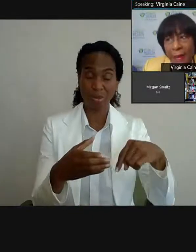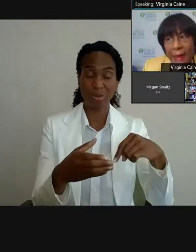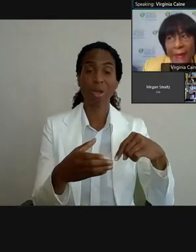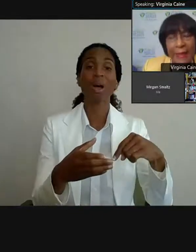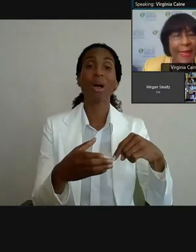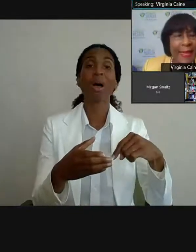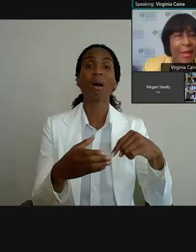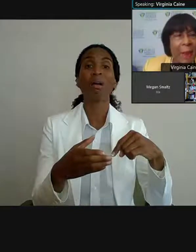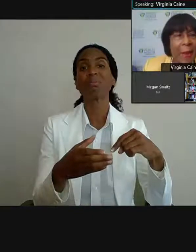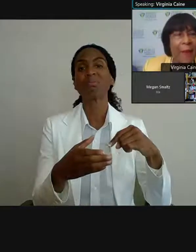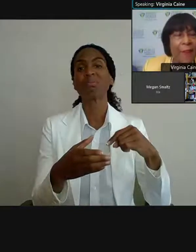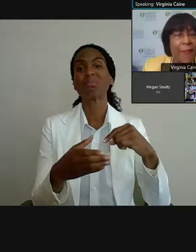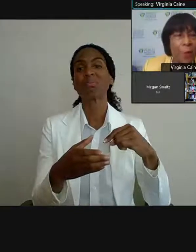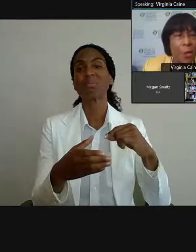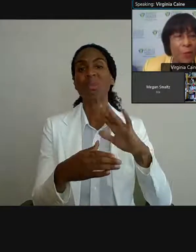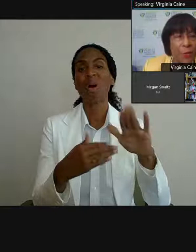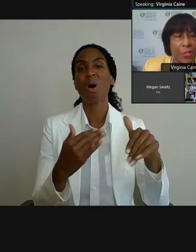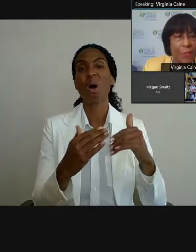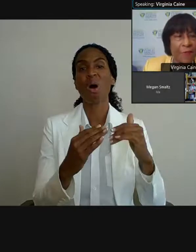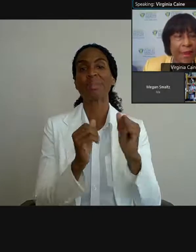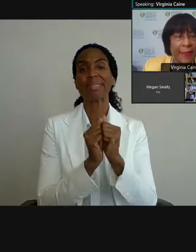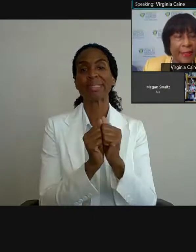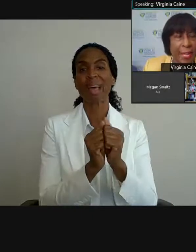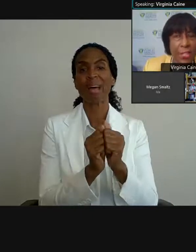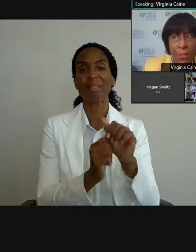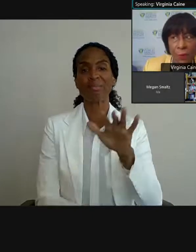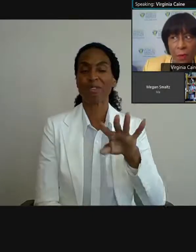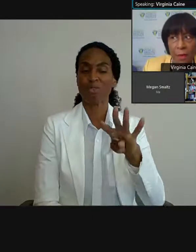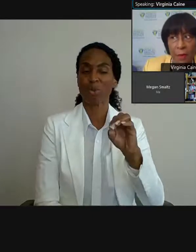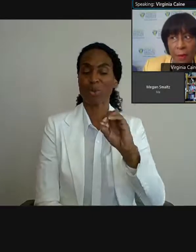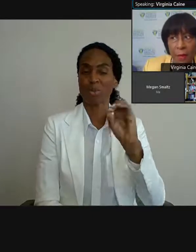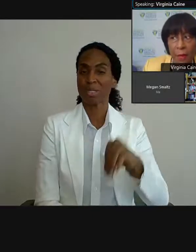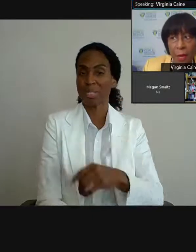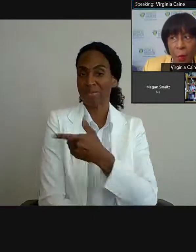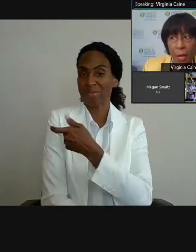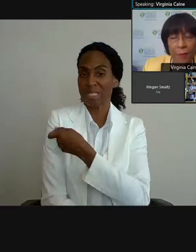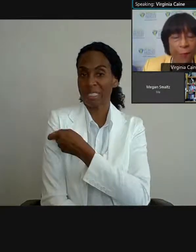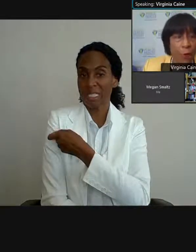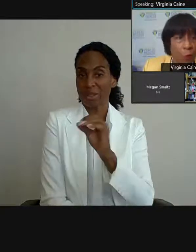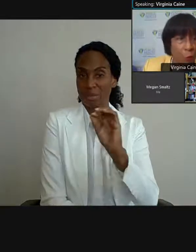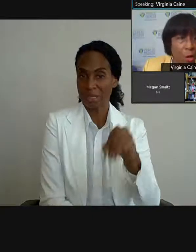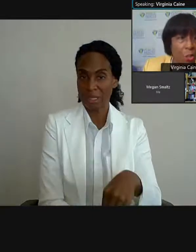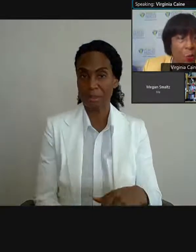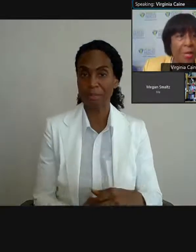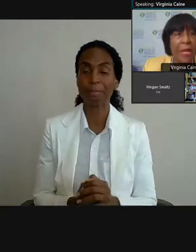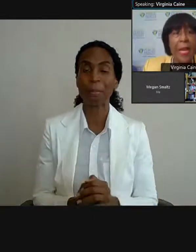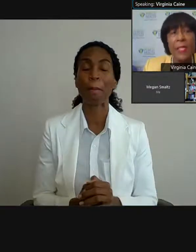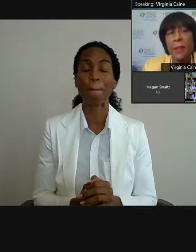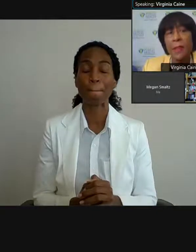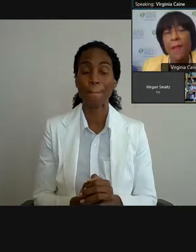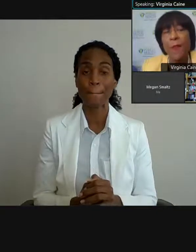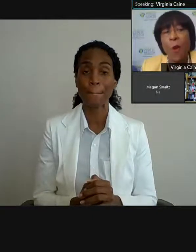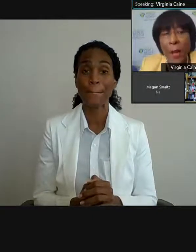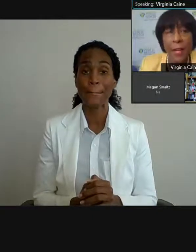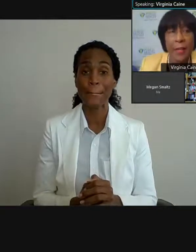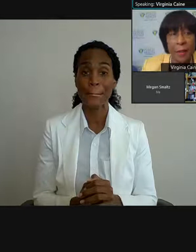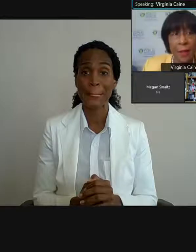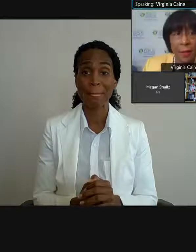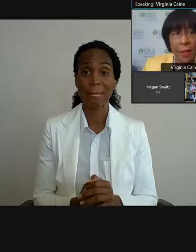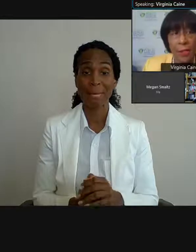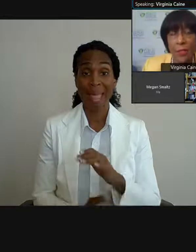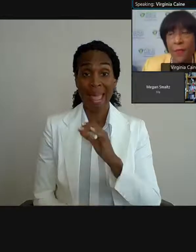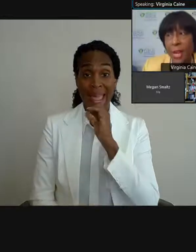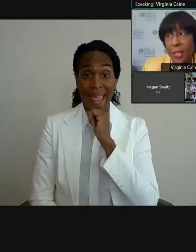overall looking at about a 40% vaccination rate. with once we hit the